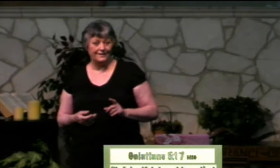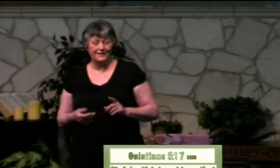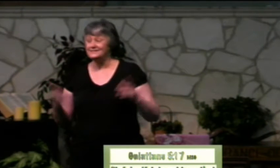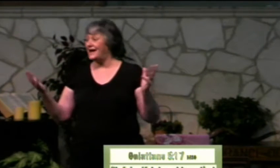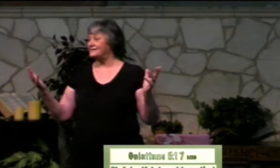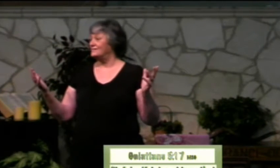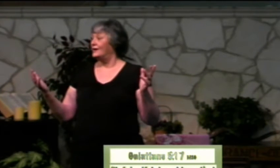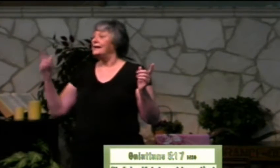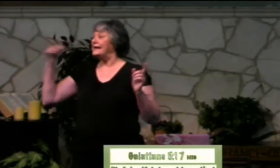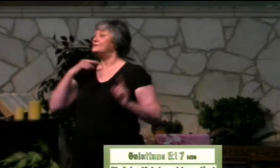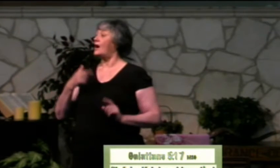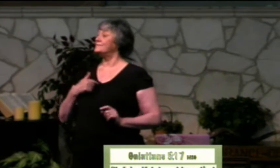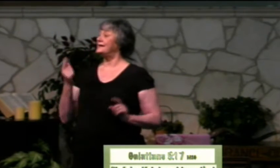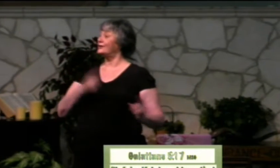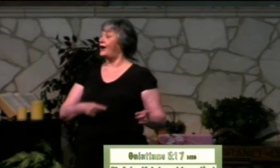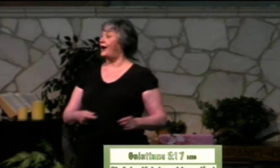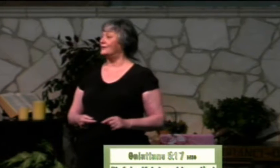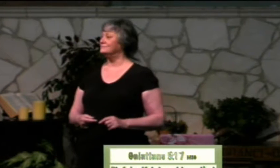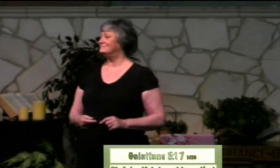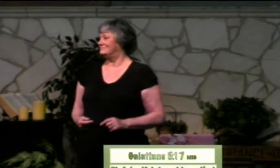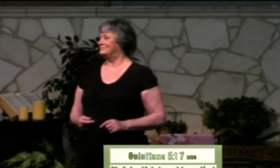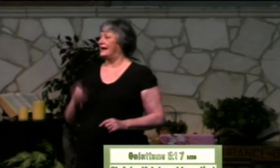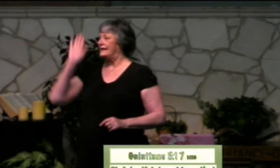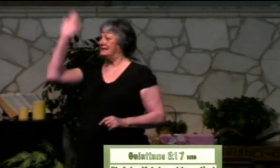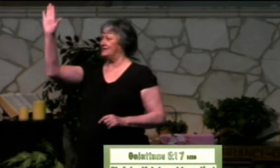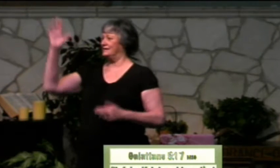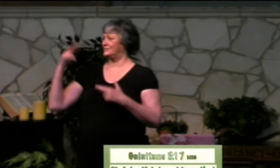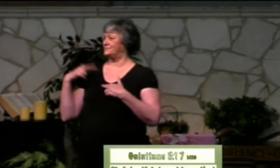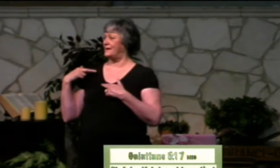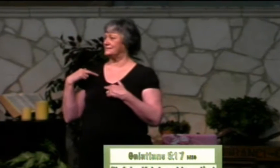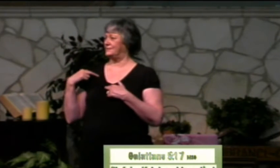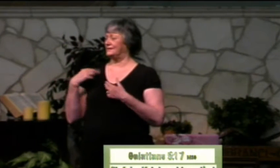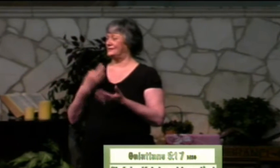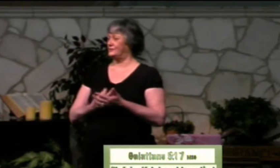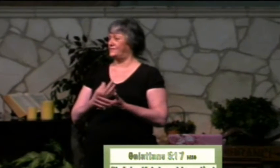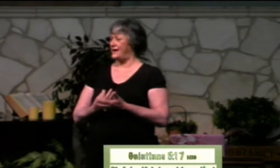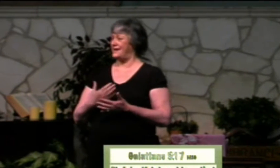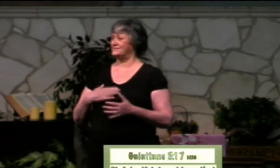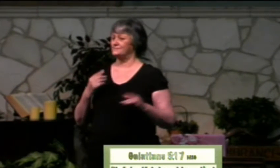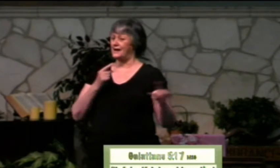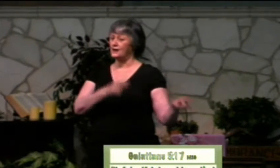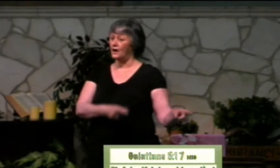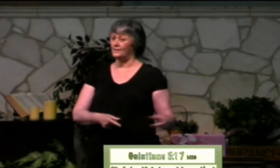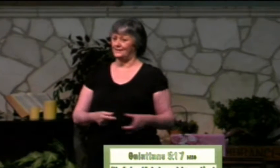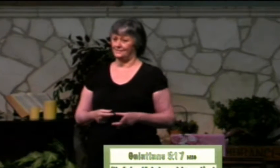It's like, He told me to go. It's His responsibility to finance my going.